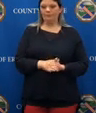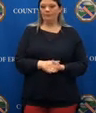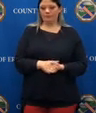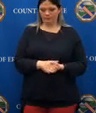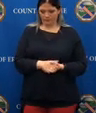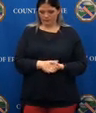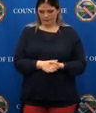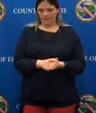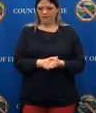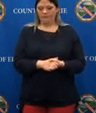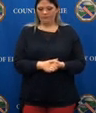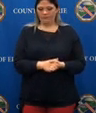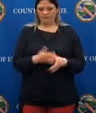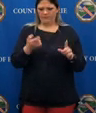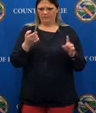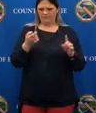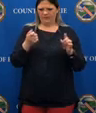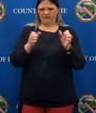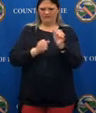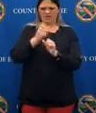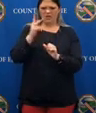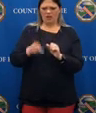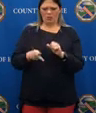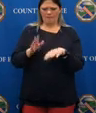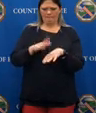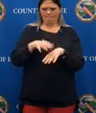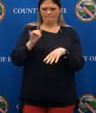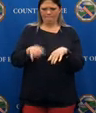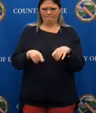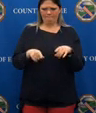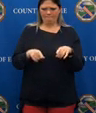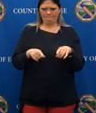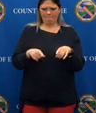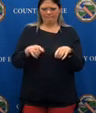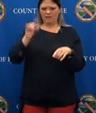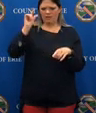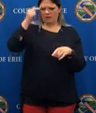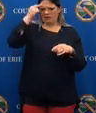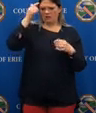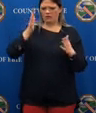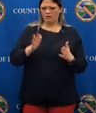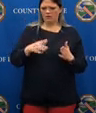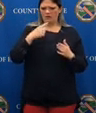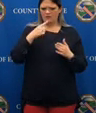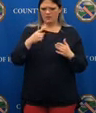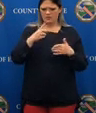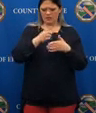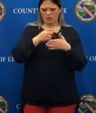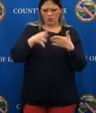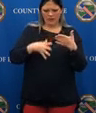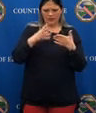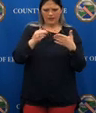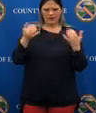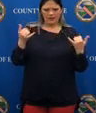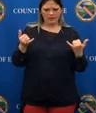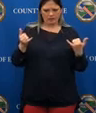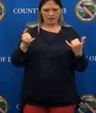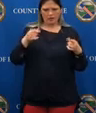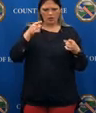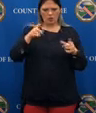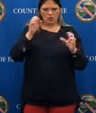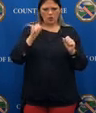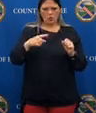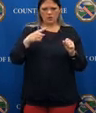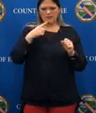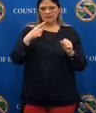Hi, Mark. Just a little bit of a follow-up on that. The governor has been saying over the weekend and today that you can say